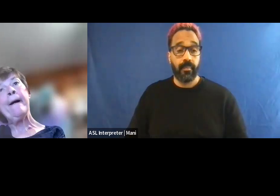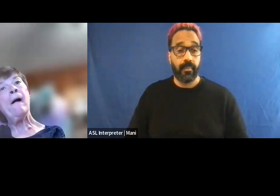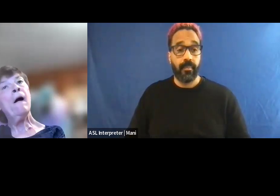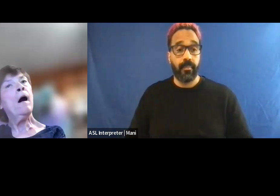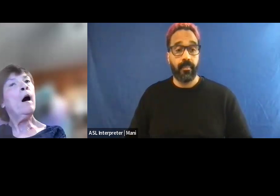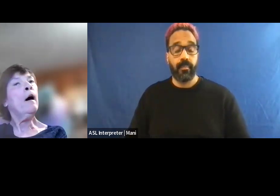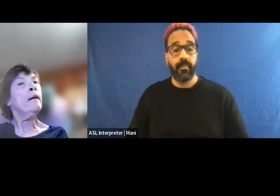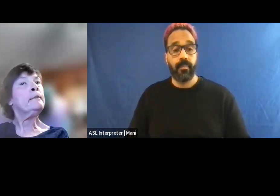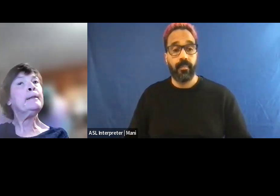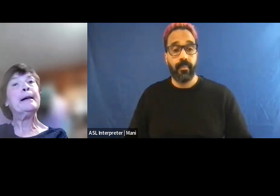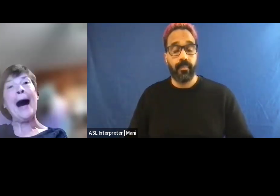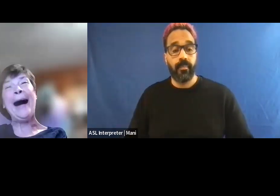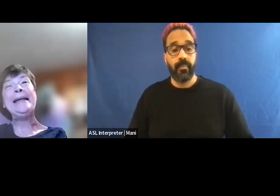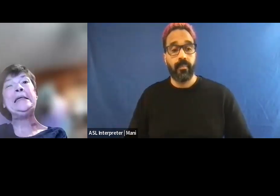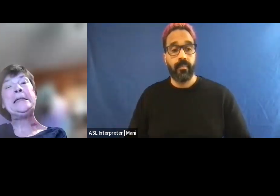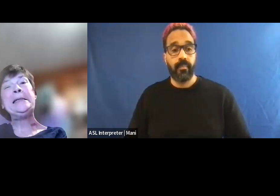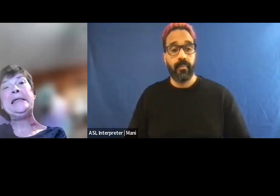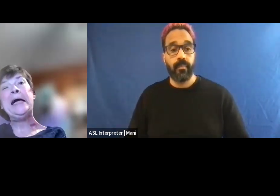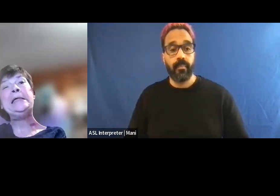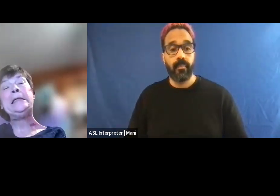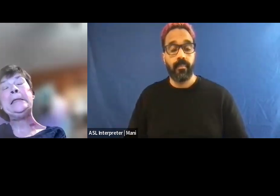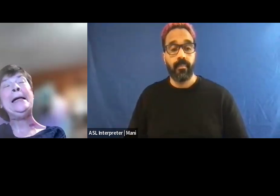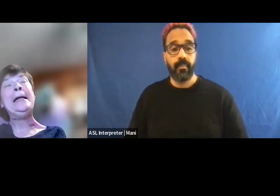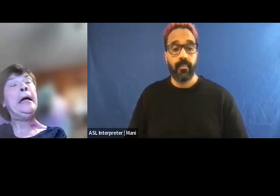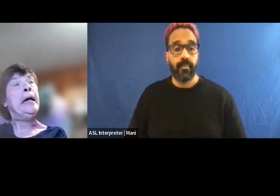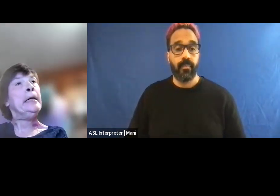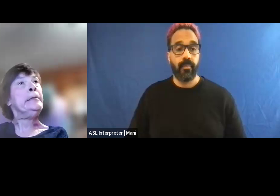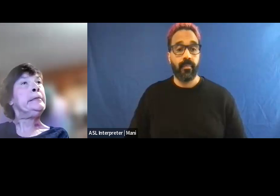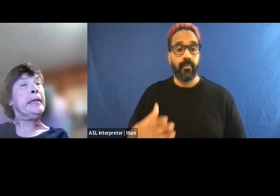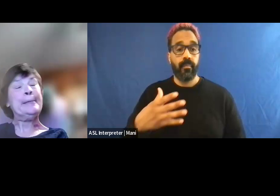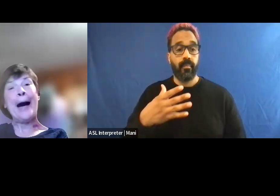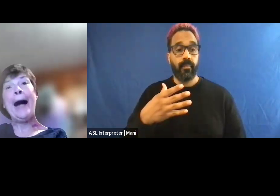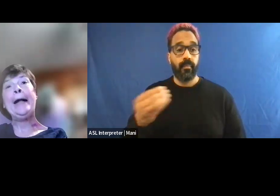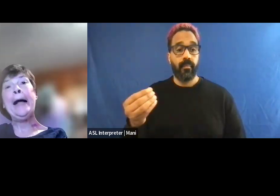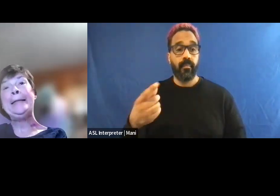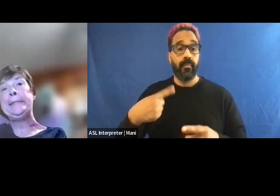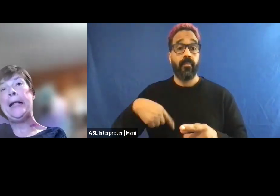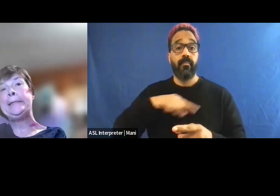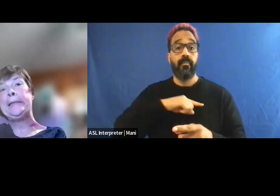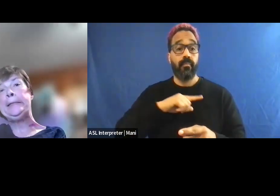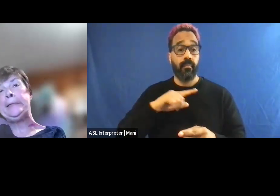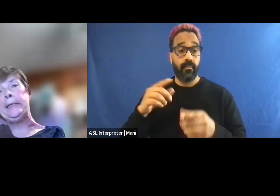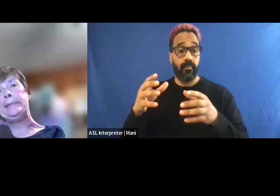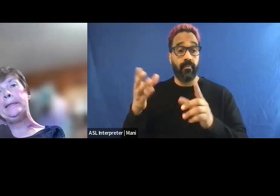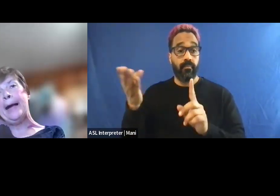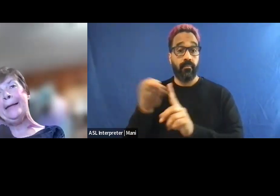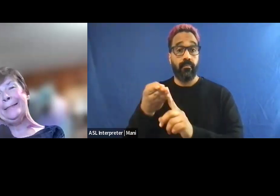staff. So I suggested to my